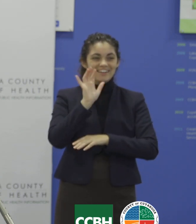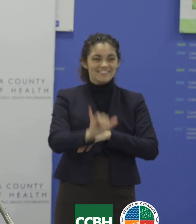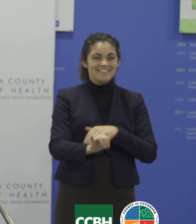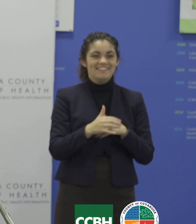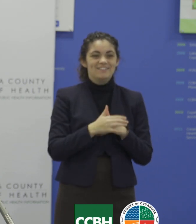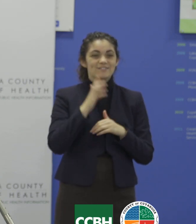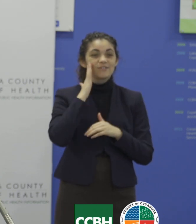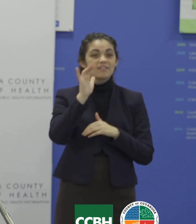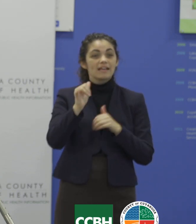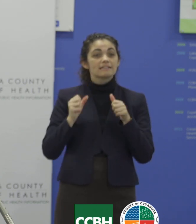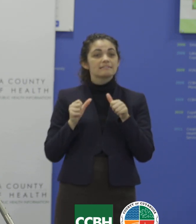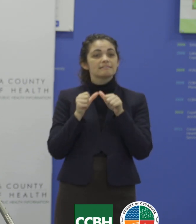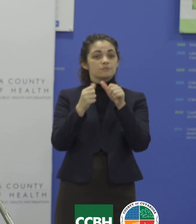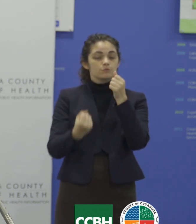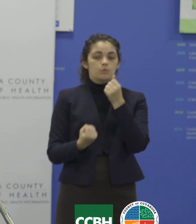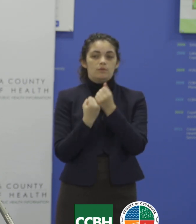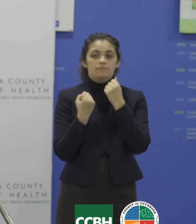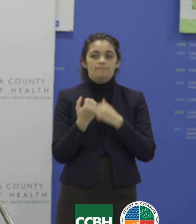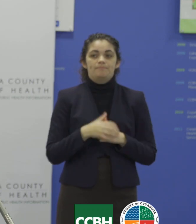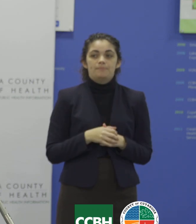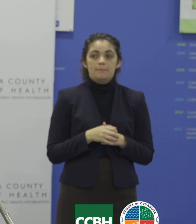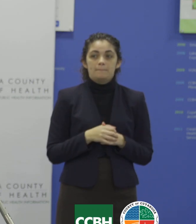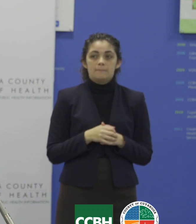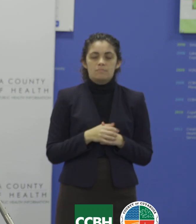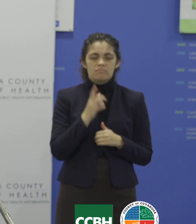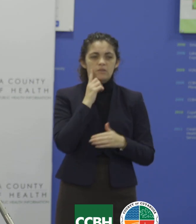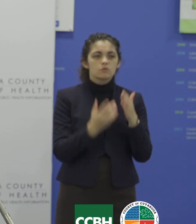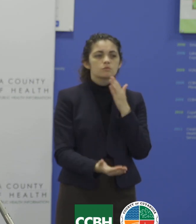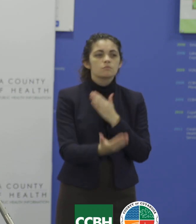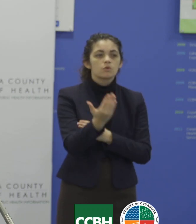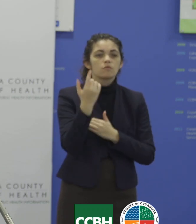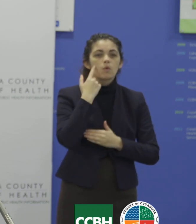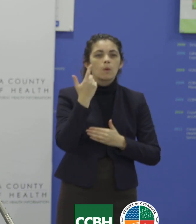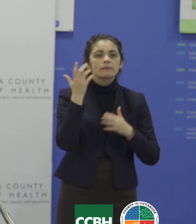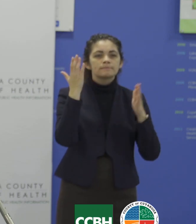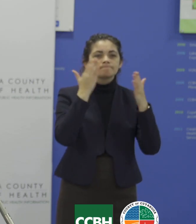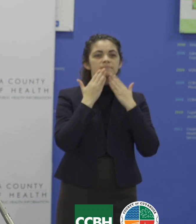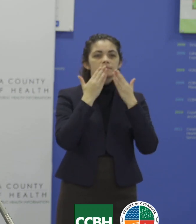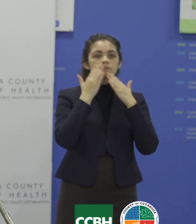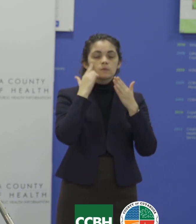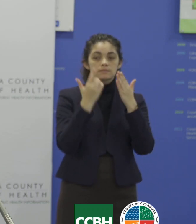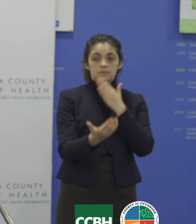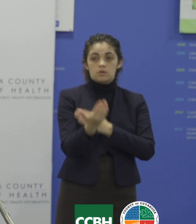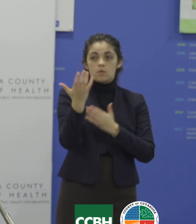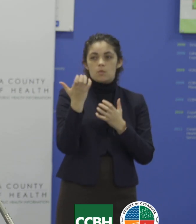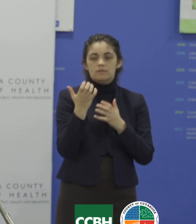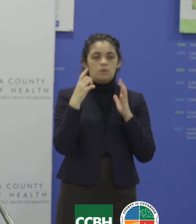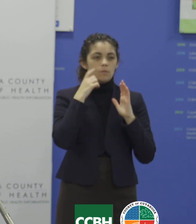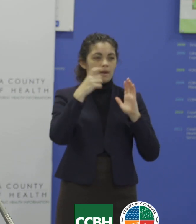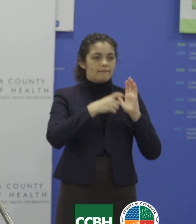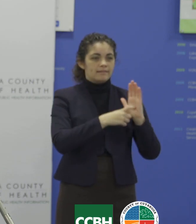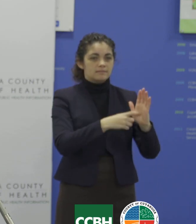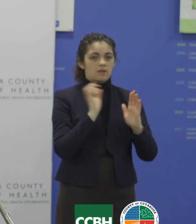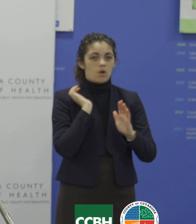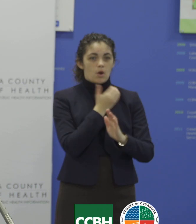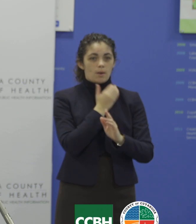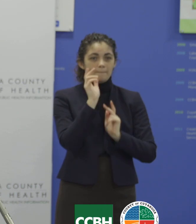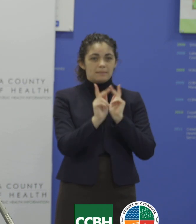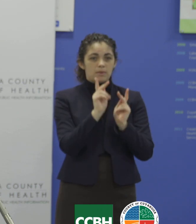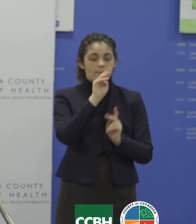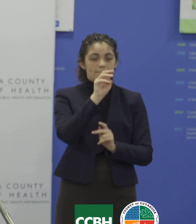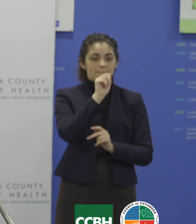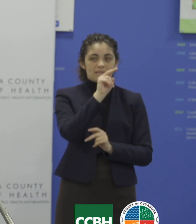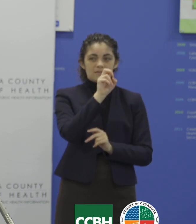for your continued support. This morning, for gratitude, I would like to really recognize our colleagues at Manor